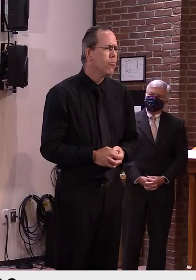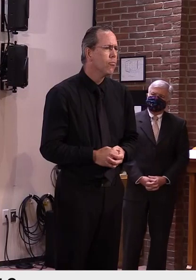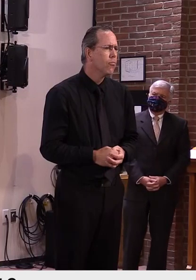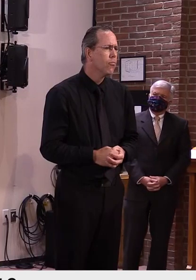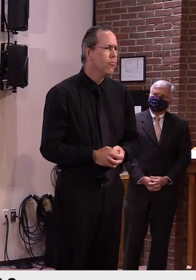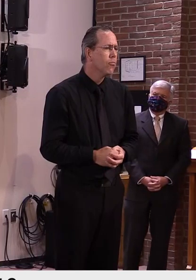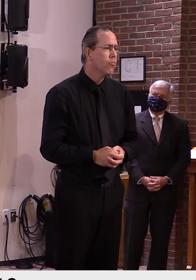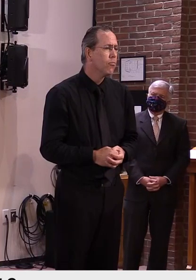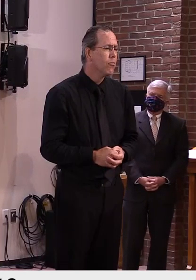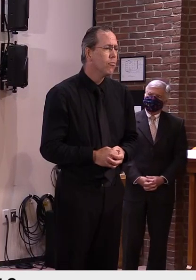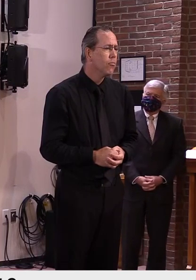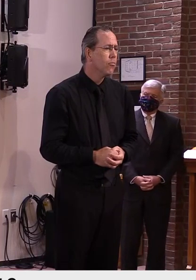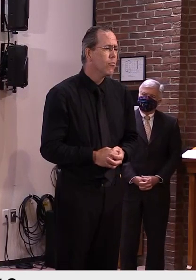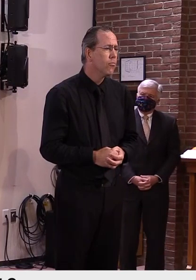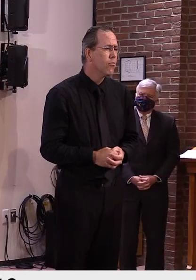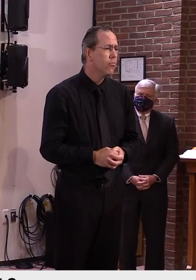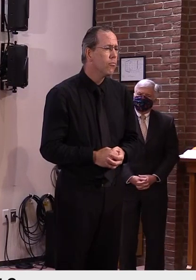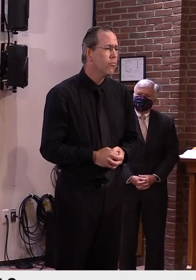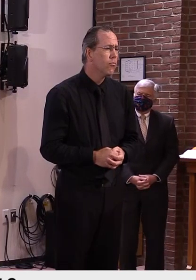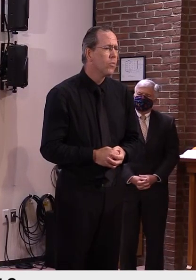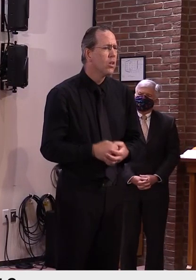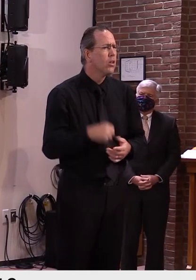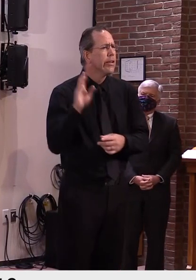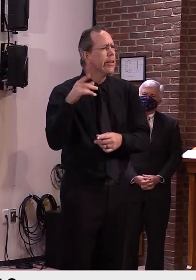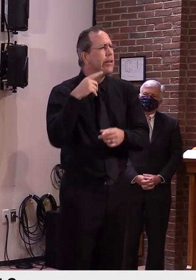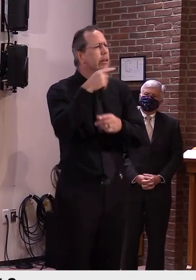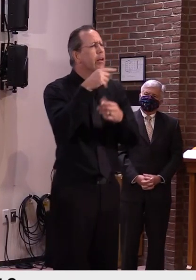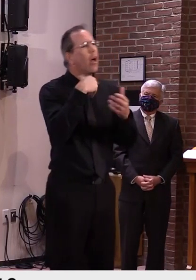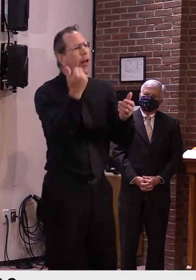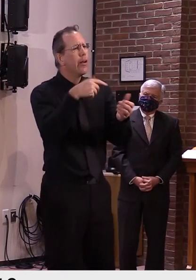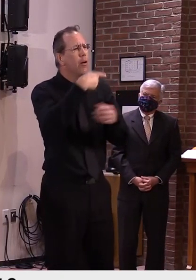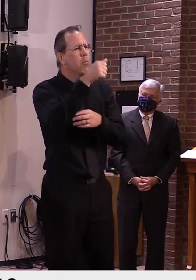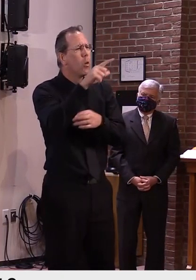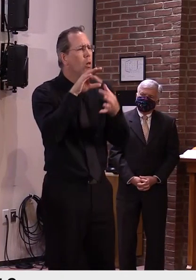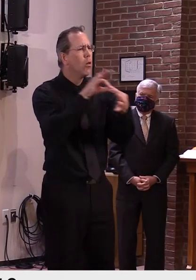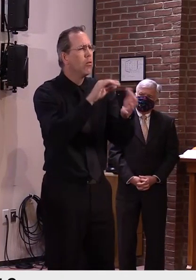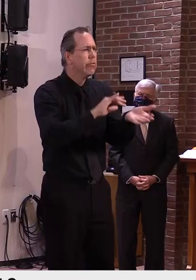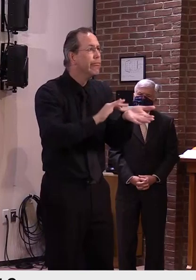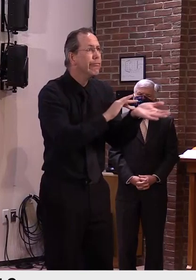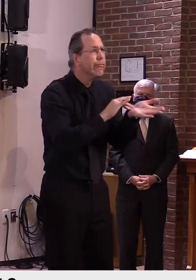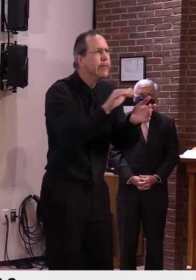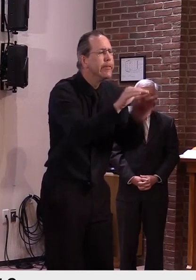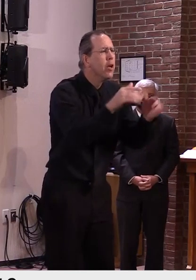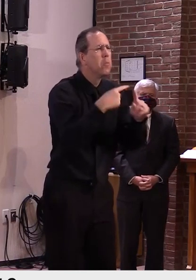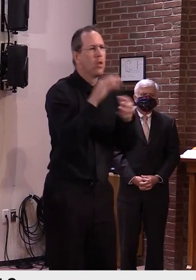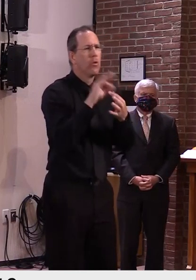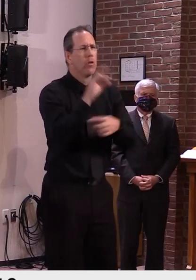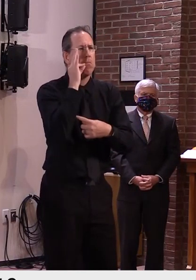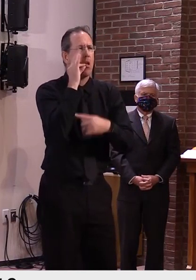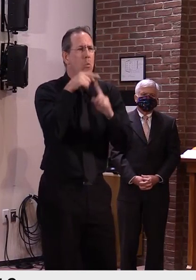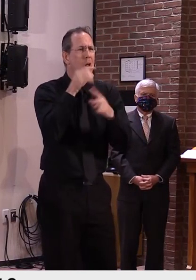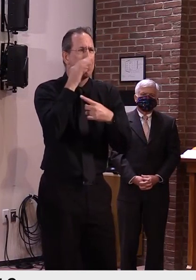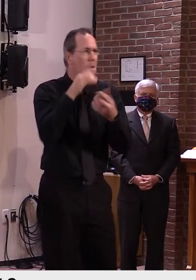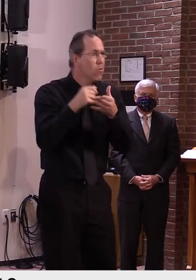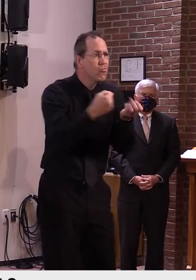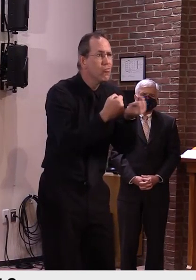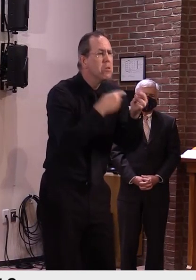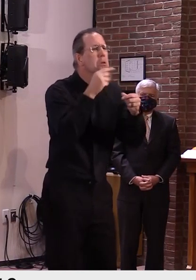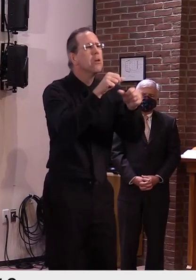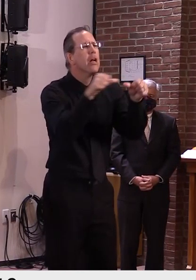decision you're going to have to make? You know, what factored into my decision, or what factors into my decision, is some of